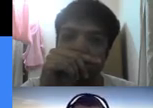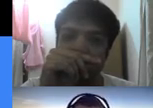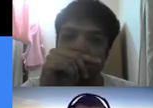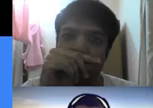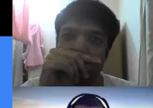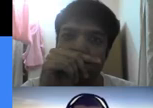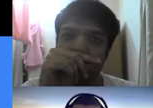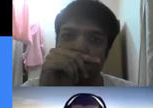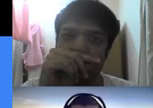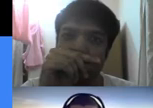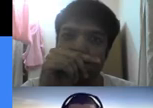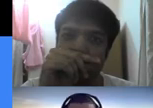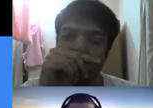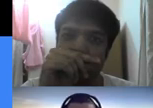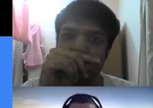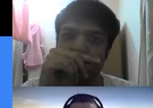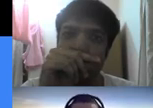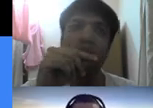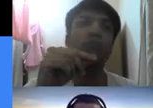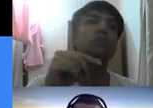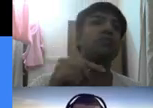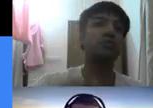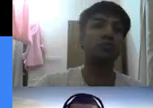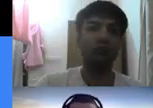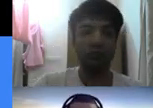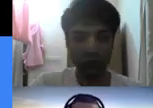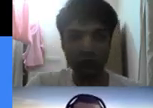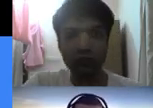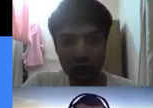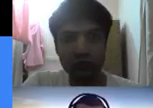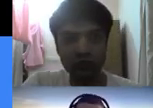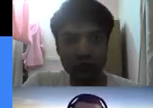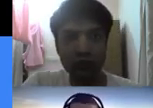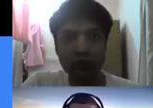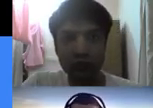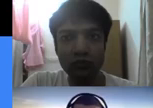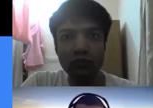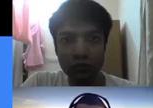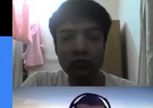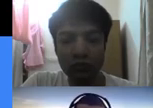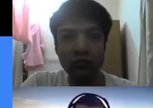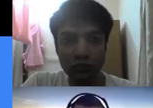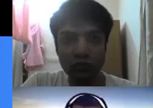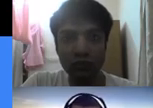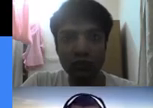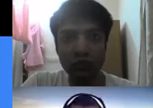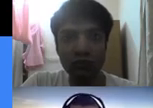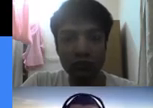you can have some scene signs in the training set and some scene sign in the test sets.